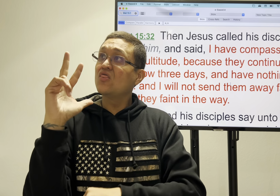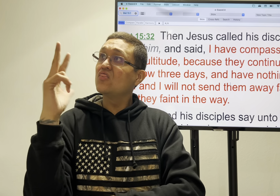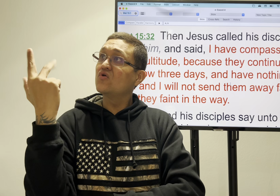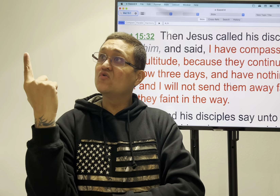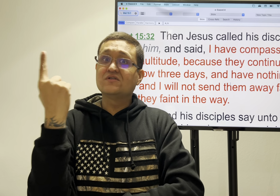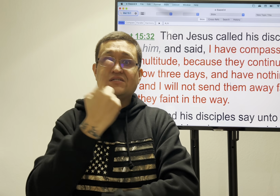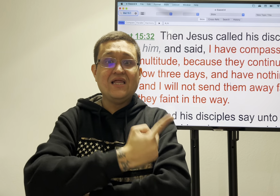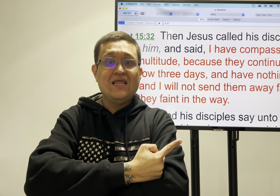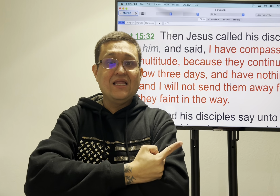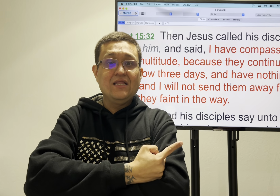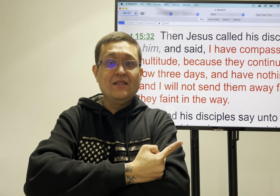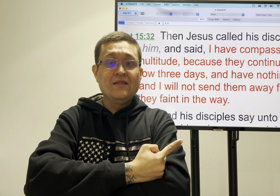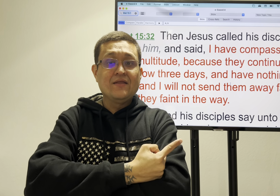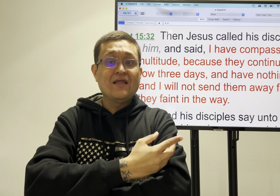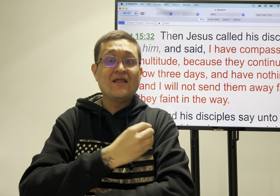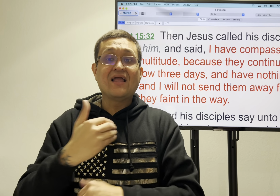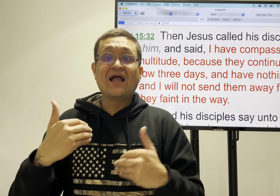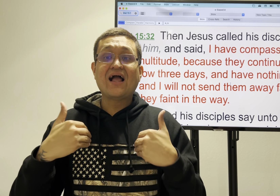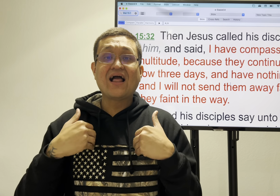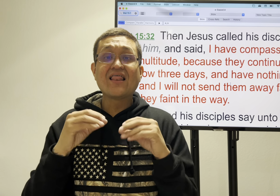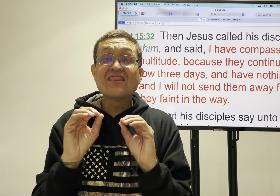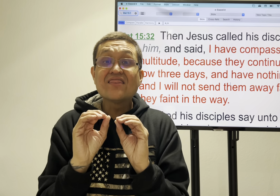because they continue with me now for 3 days